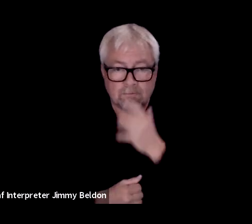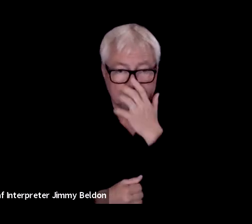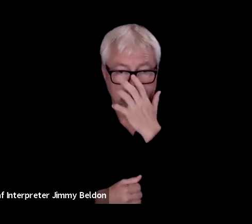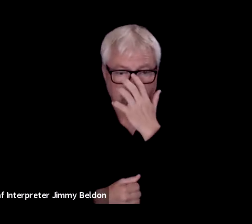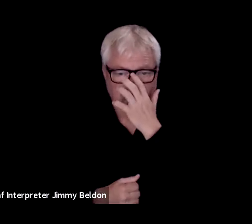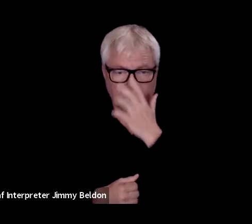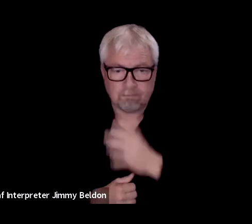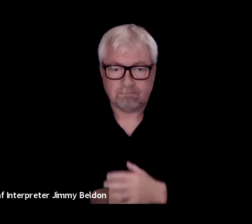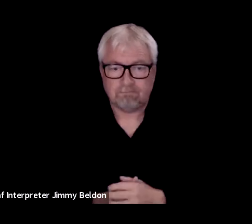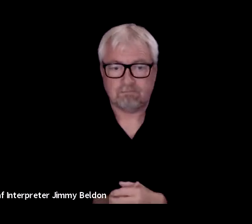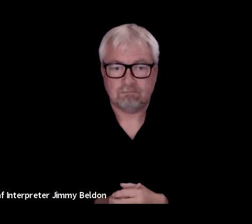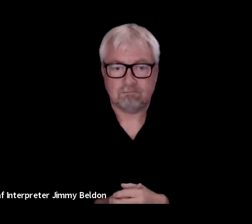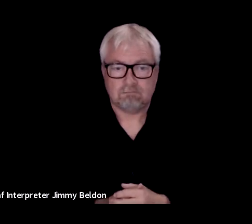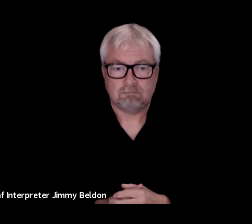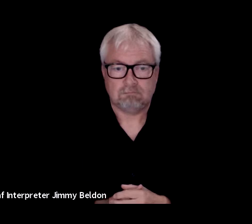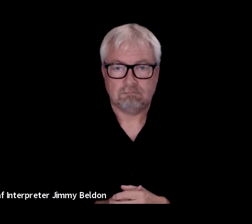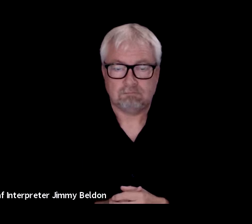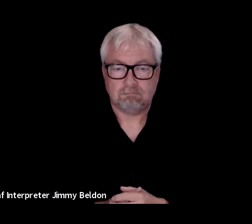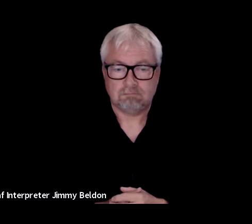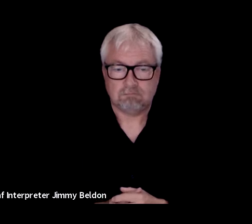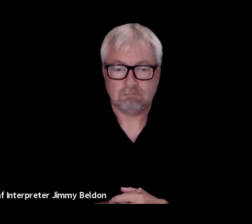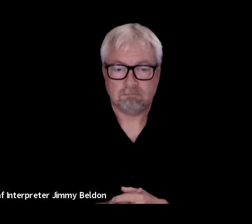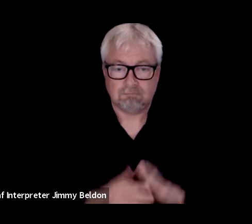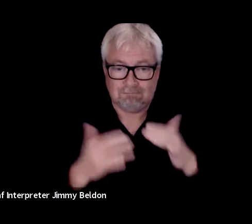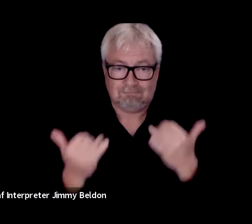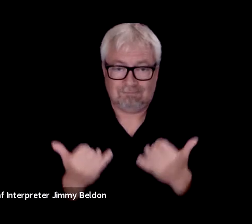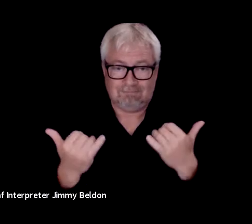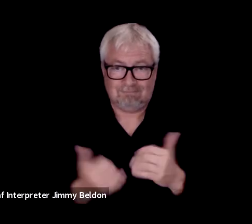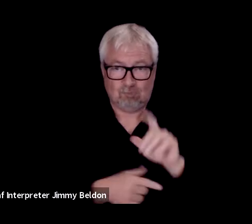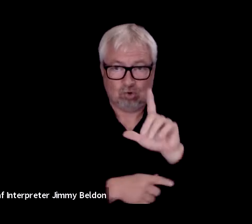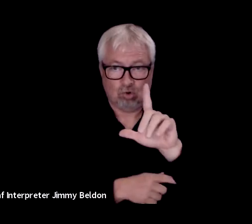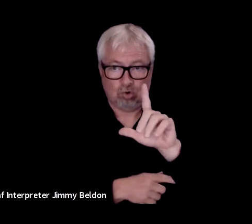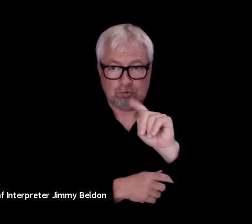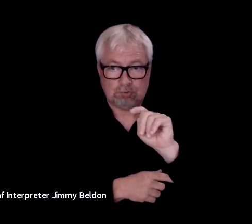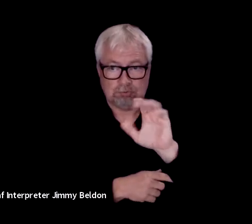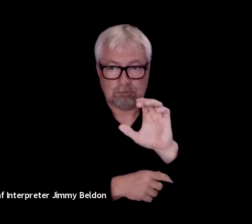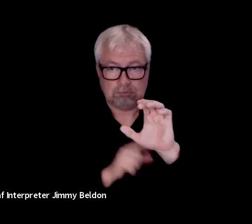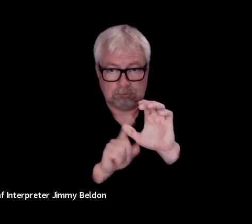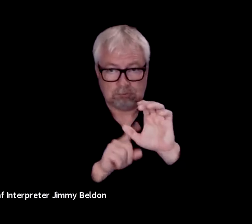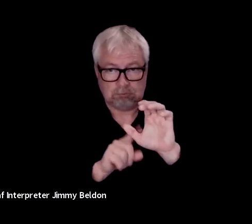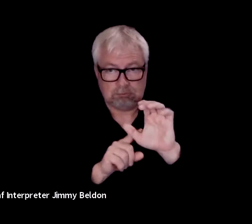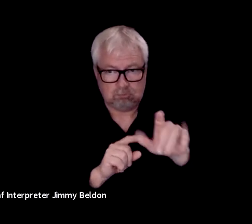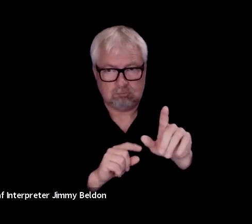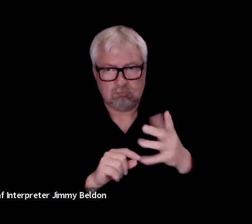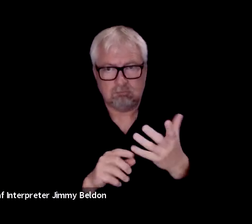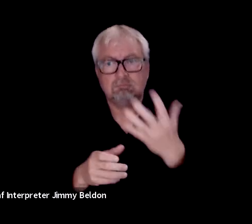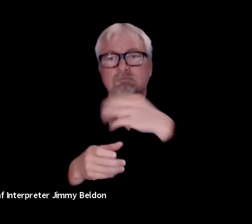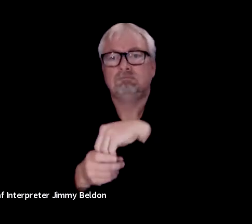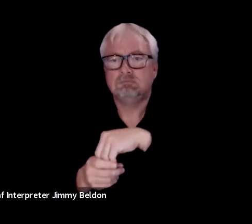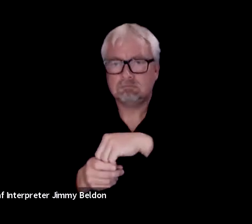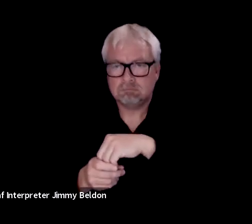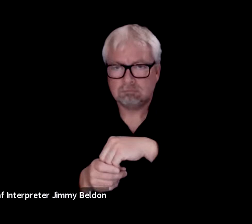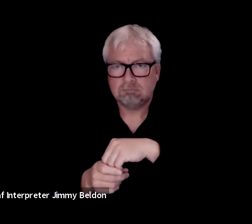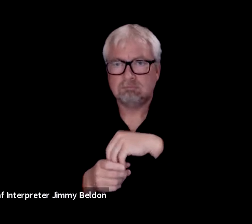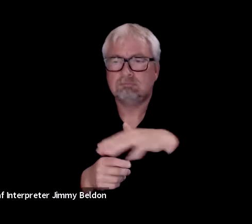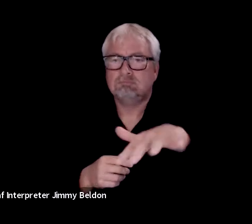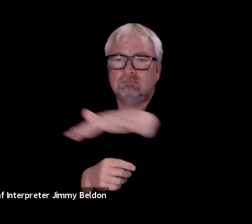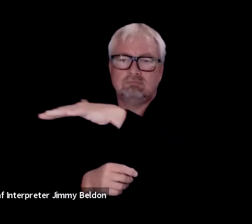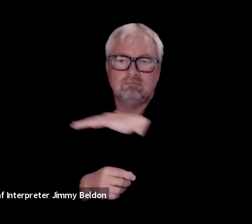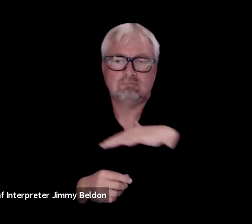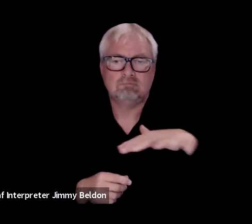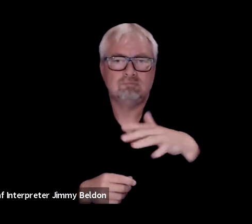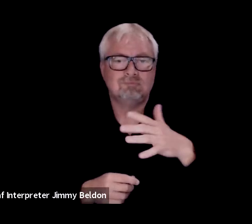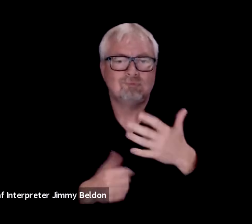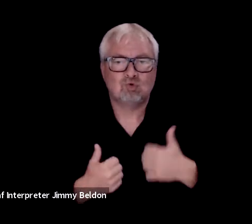resident cases and deaths. I do believe actually that, yes, the cases include staff as well